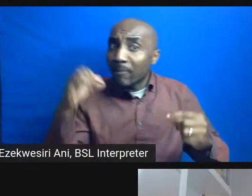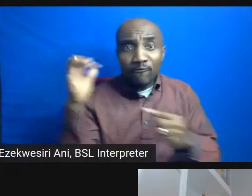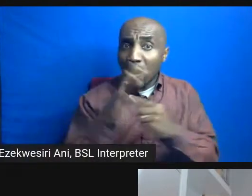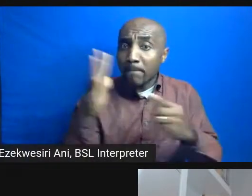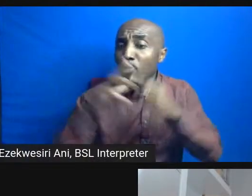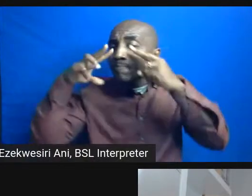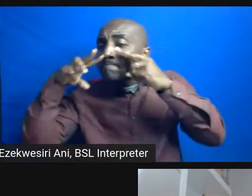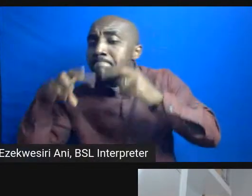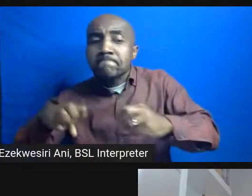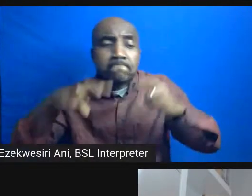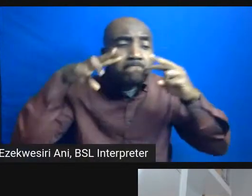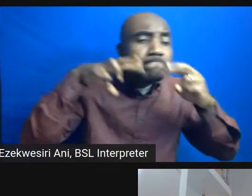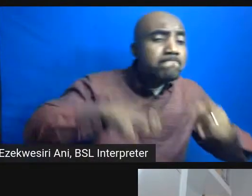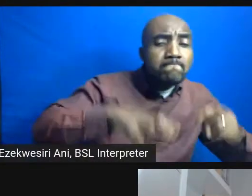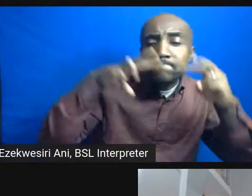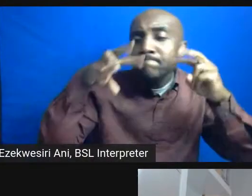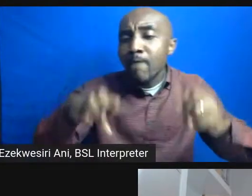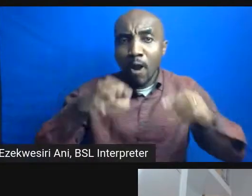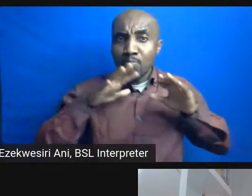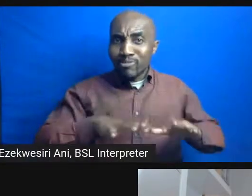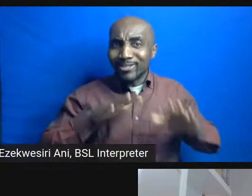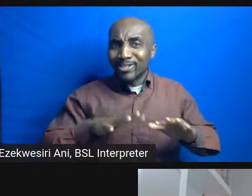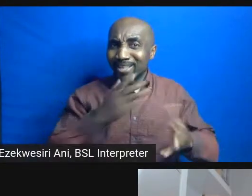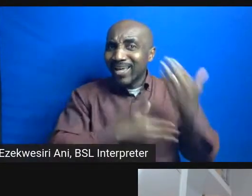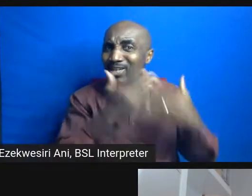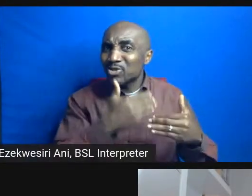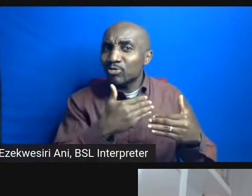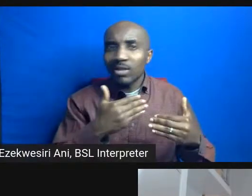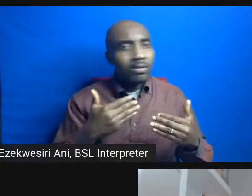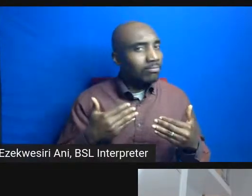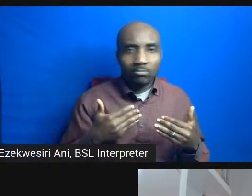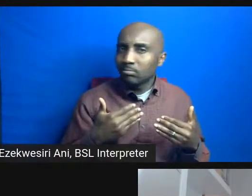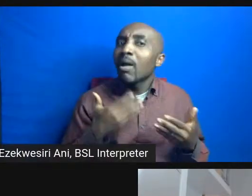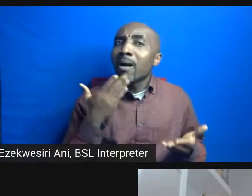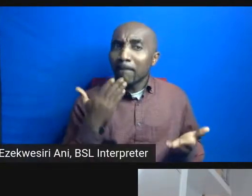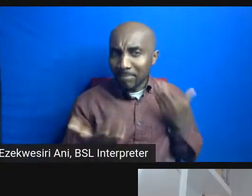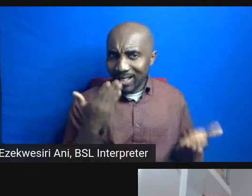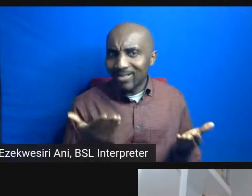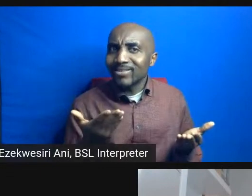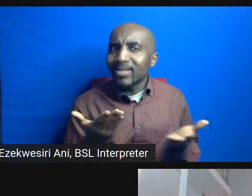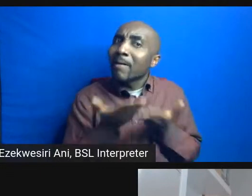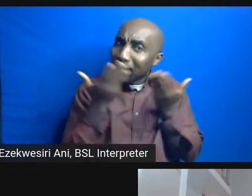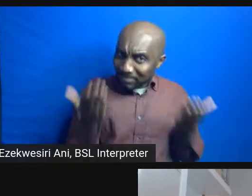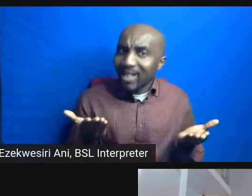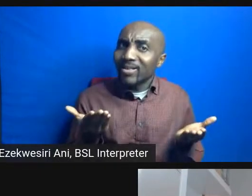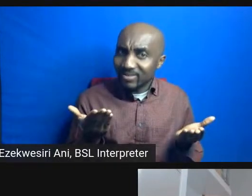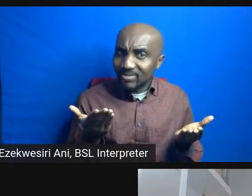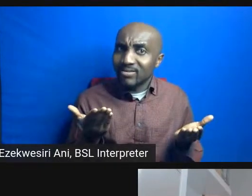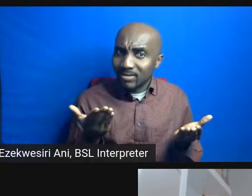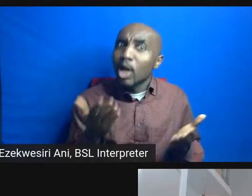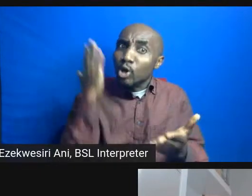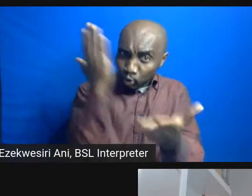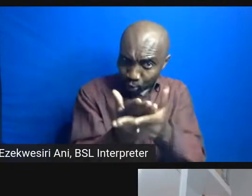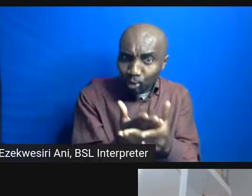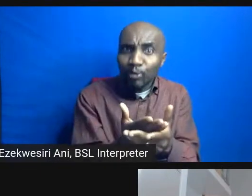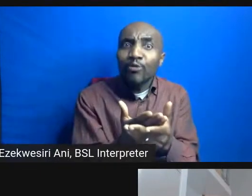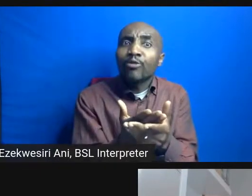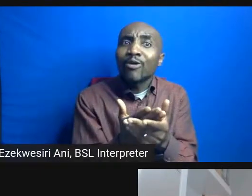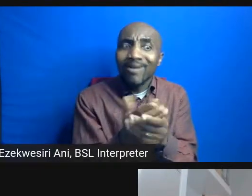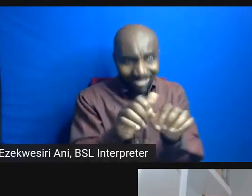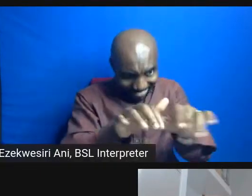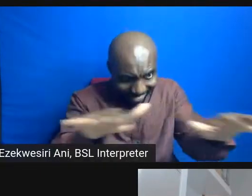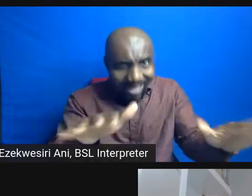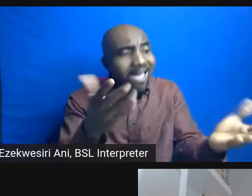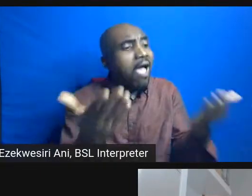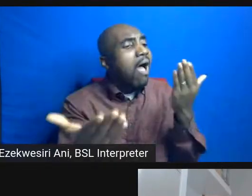history, for example, of Great Britain, that, let's have all the pieces together. Let's have all the truths as we